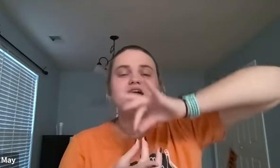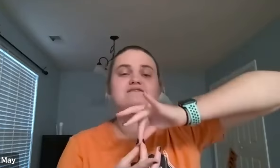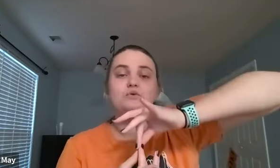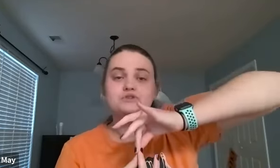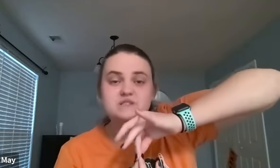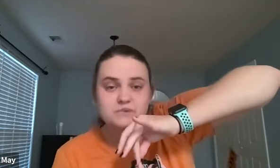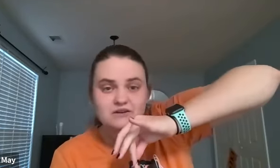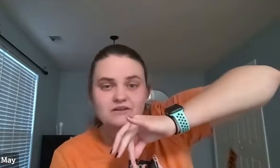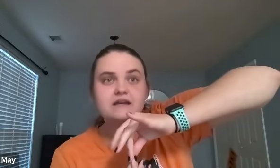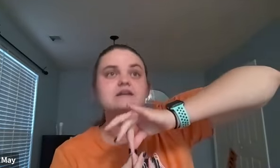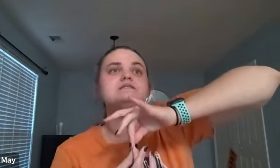sign for spirit.